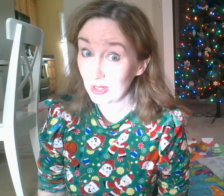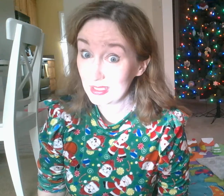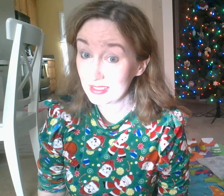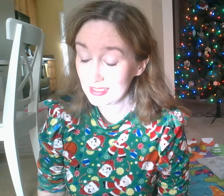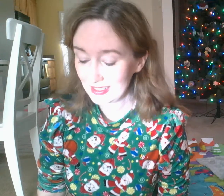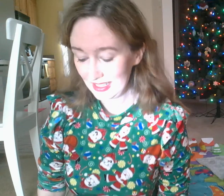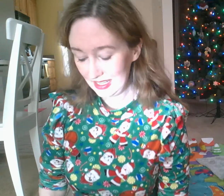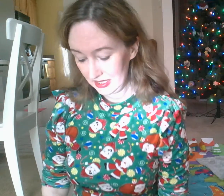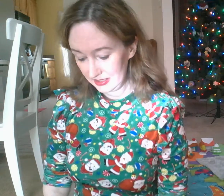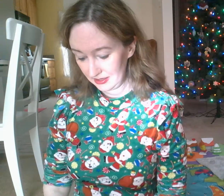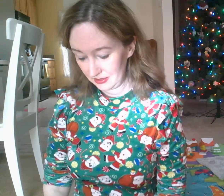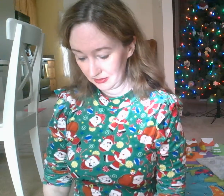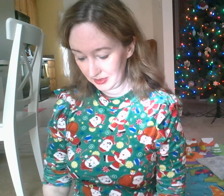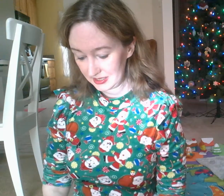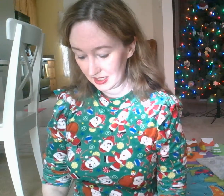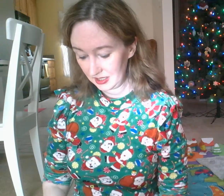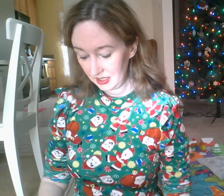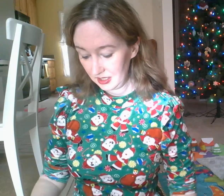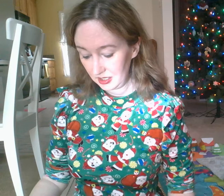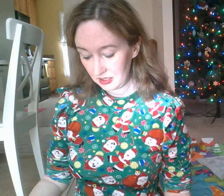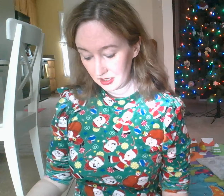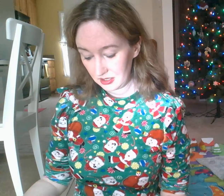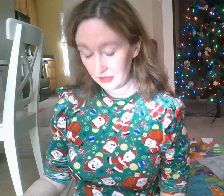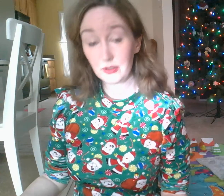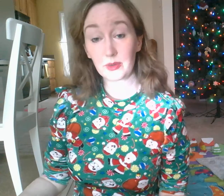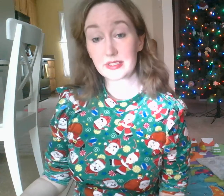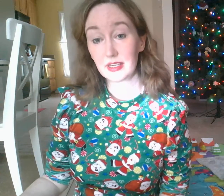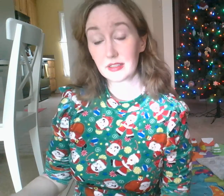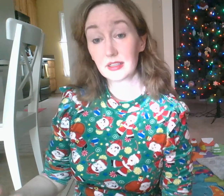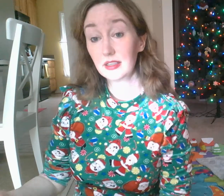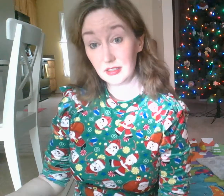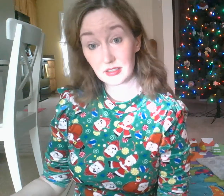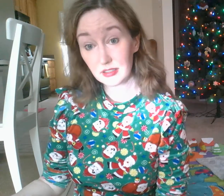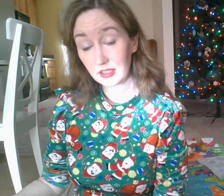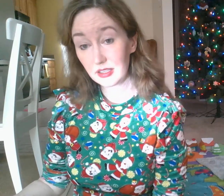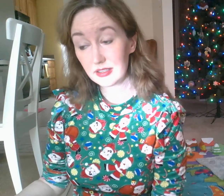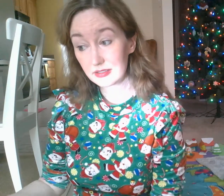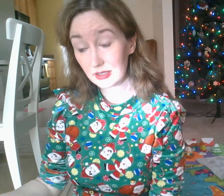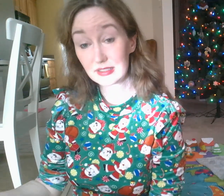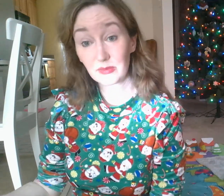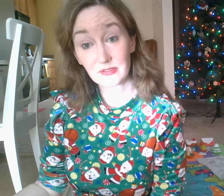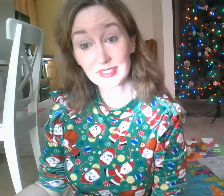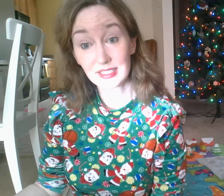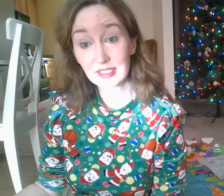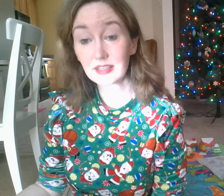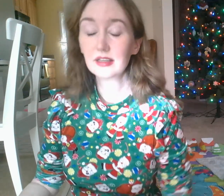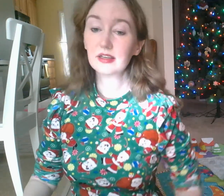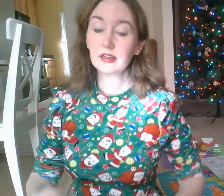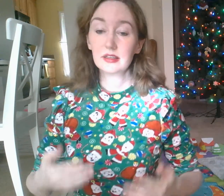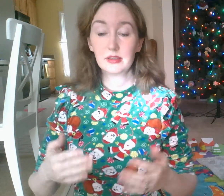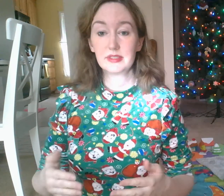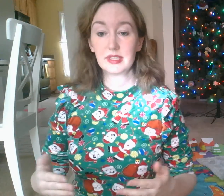cookies. So say here, if you want to say here is cookies and milk for Santa, you would